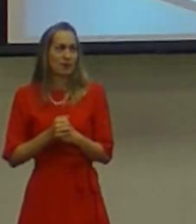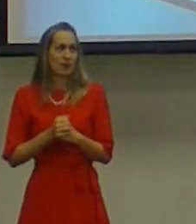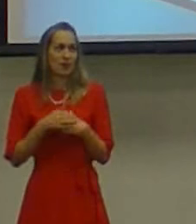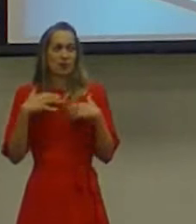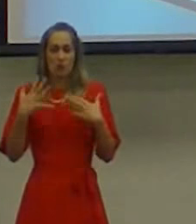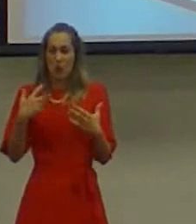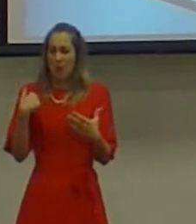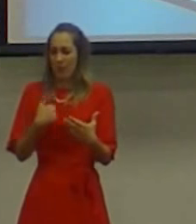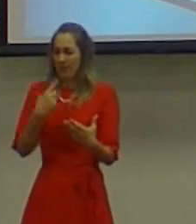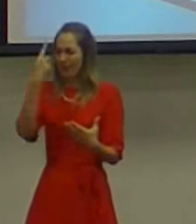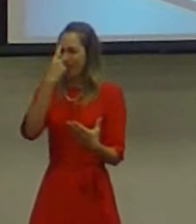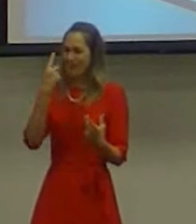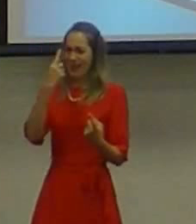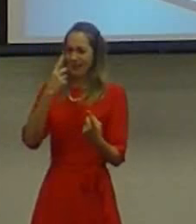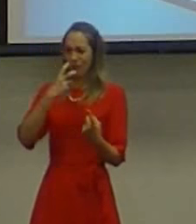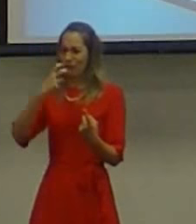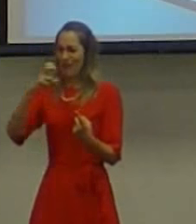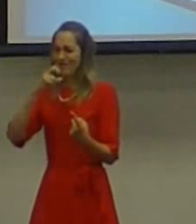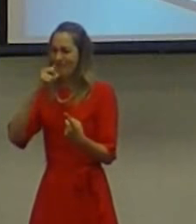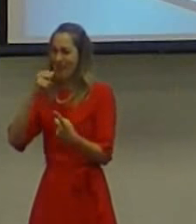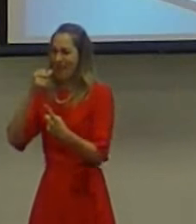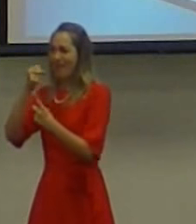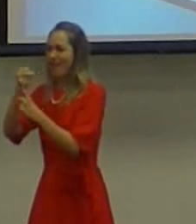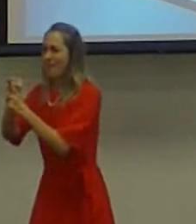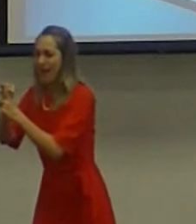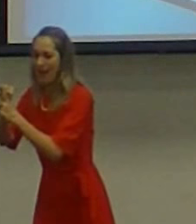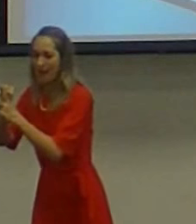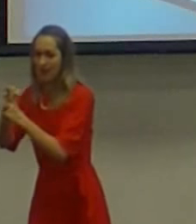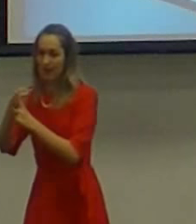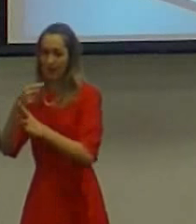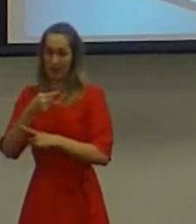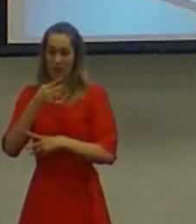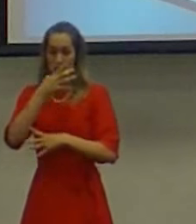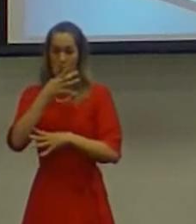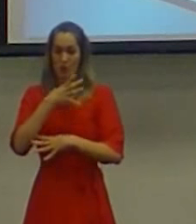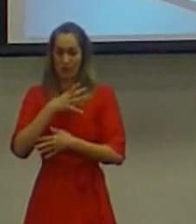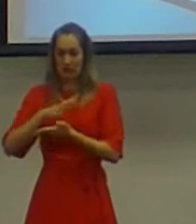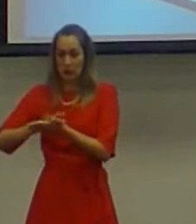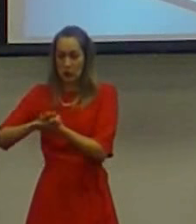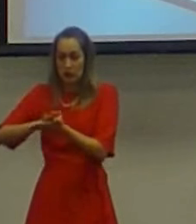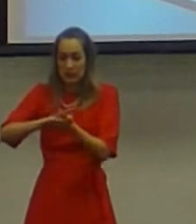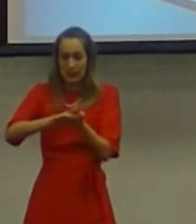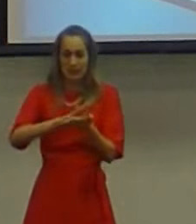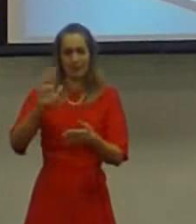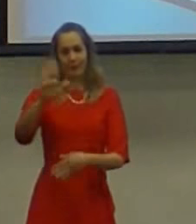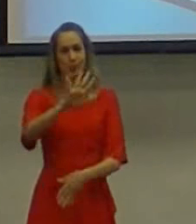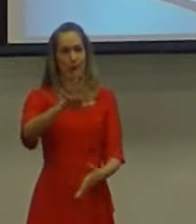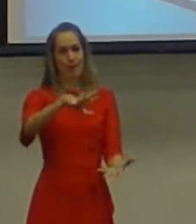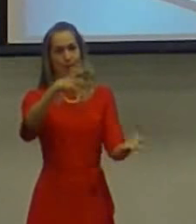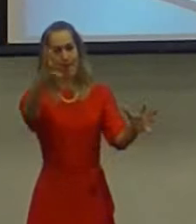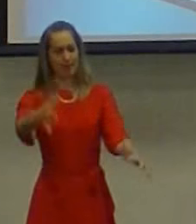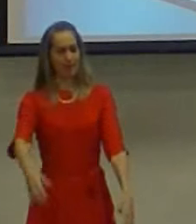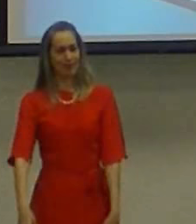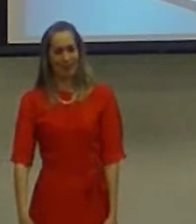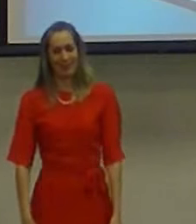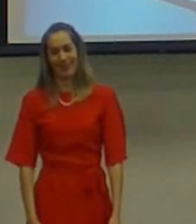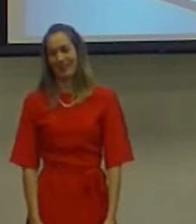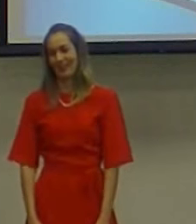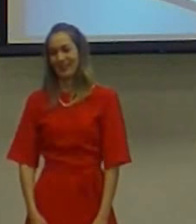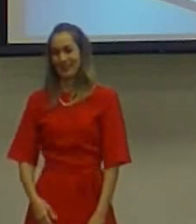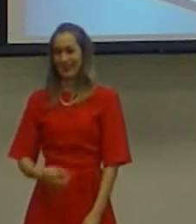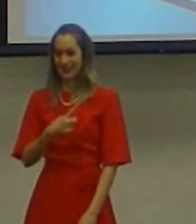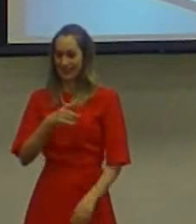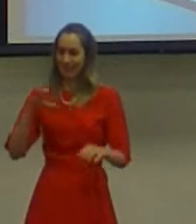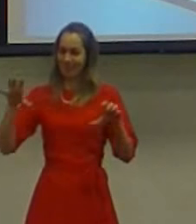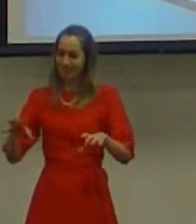So we think these trips sometimes don't have an impact, but here's this lady who cleans up y'all's mess. All right? She's doing